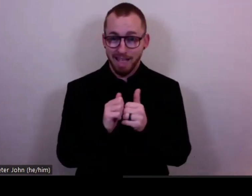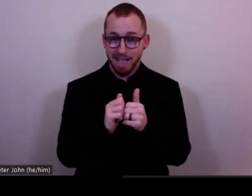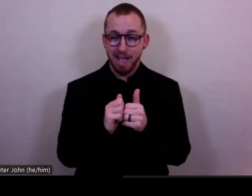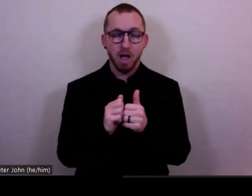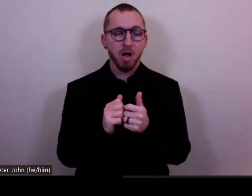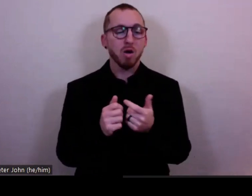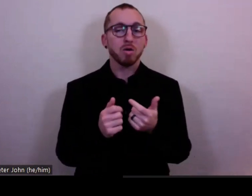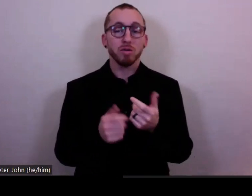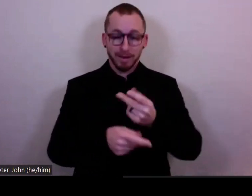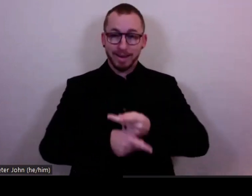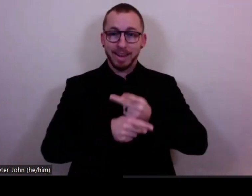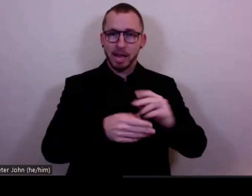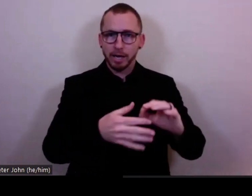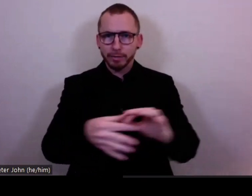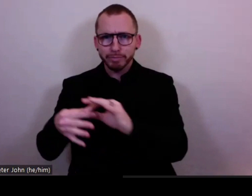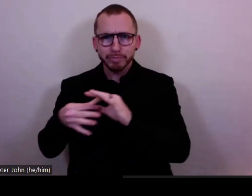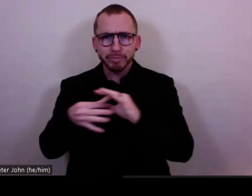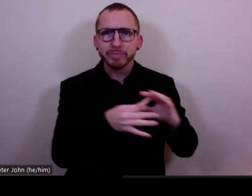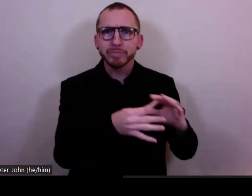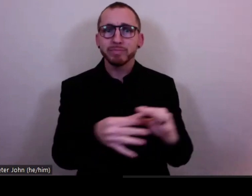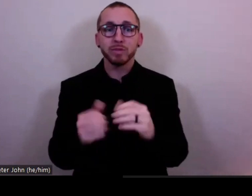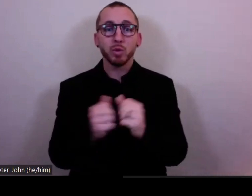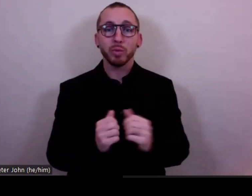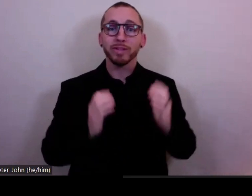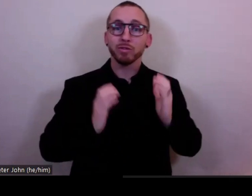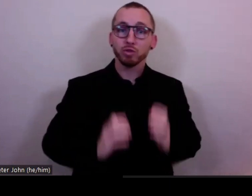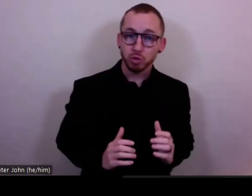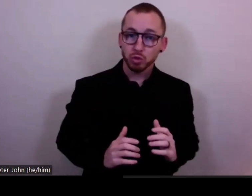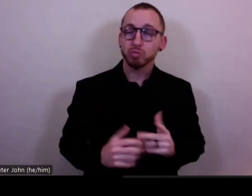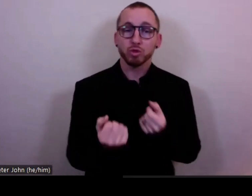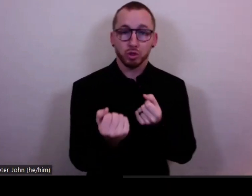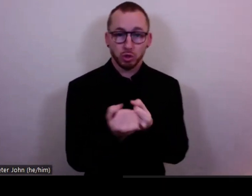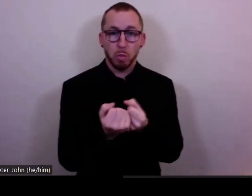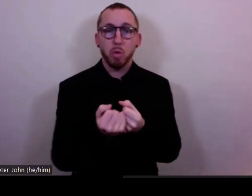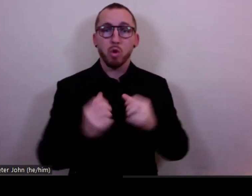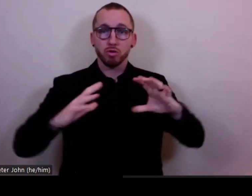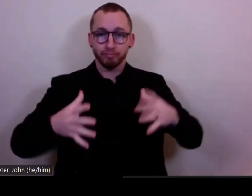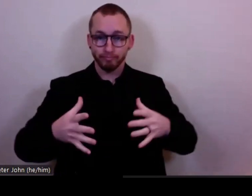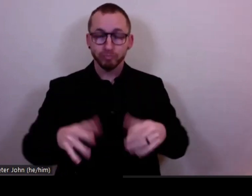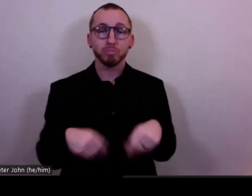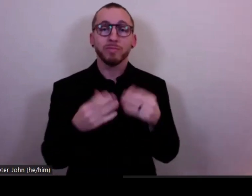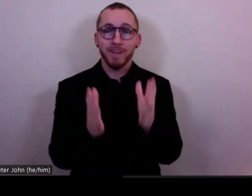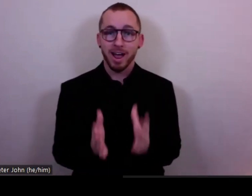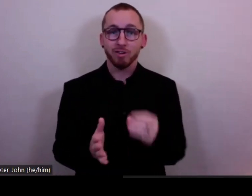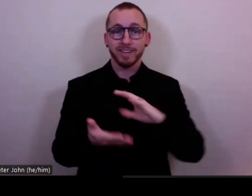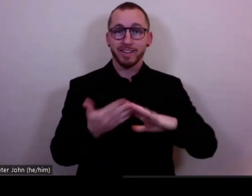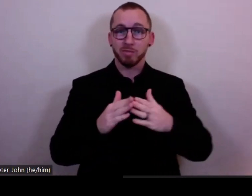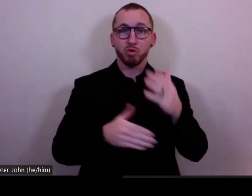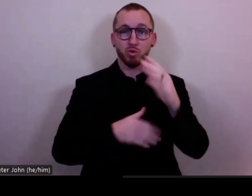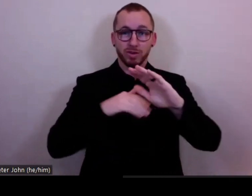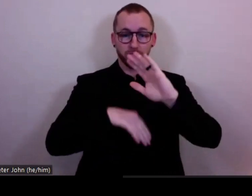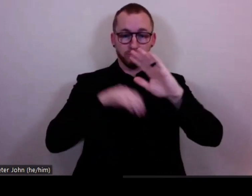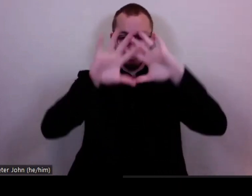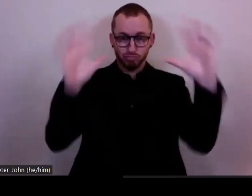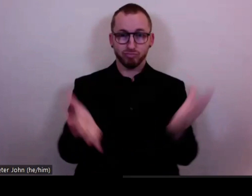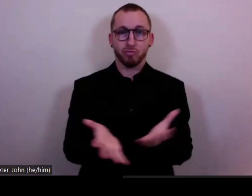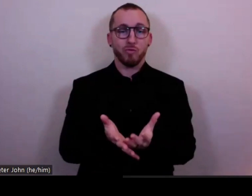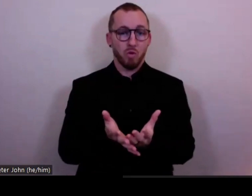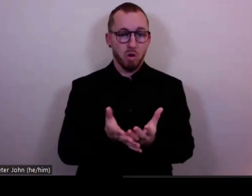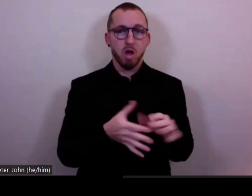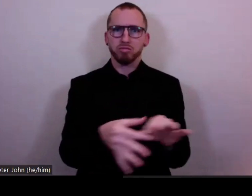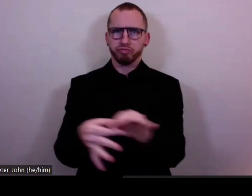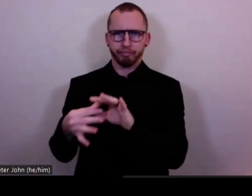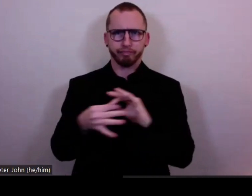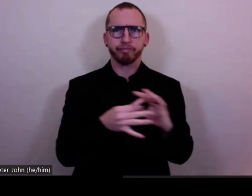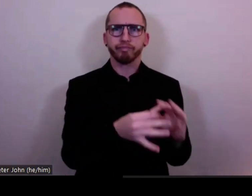and collaboration with consumers, their natural support systems, providers, and the community at large. So most of you, I think,